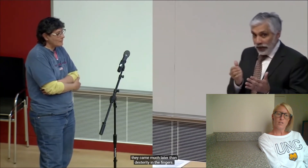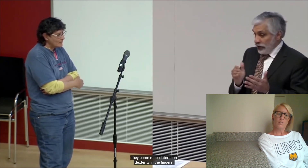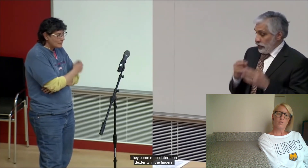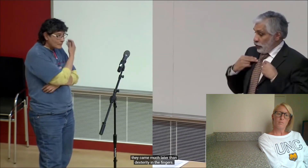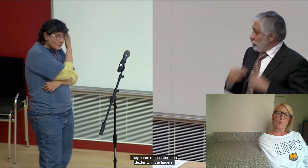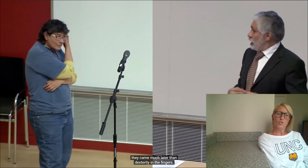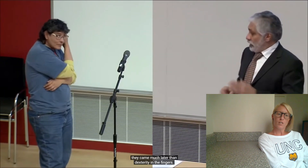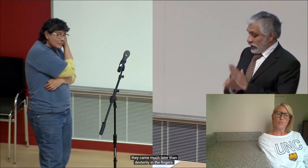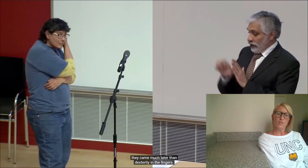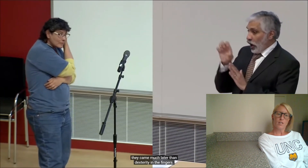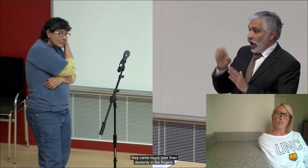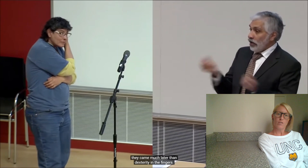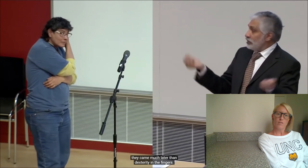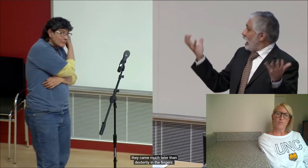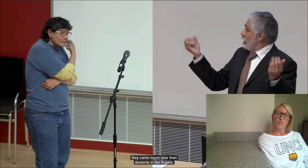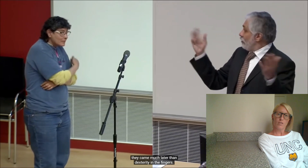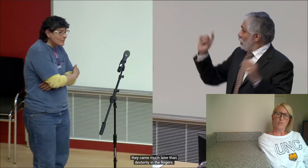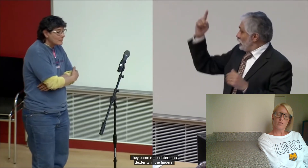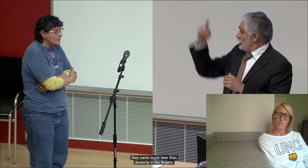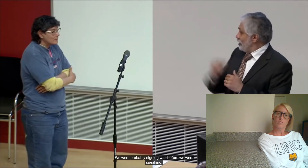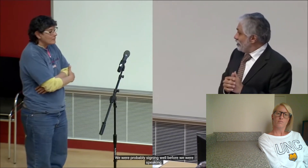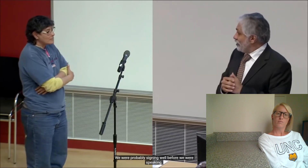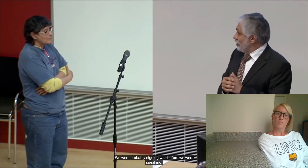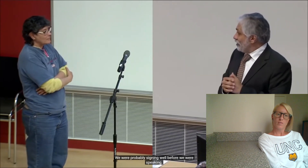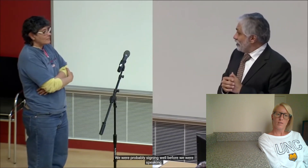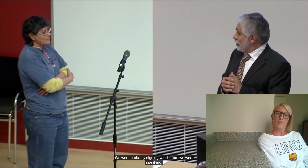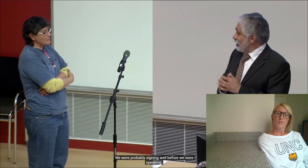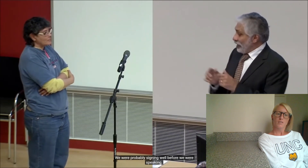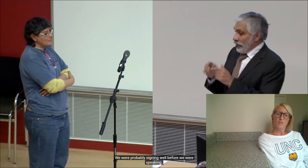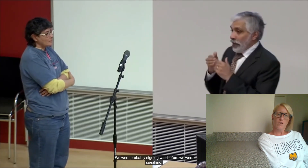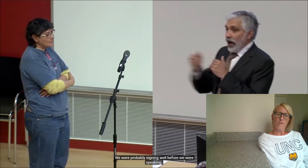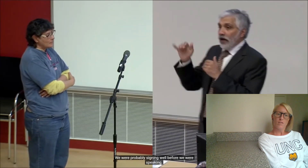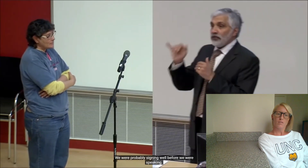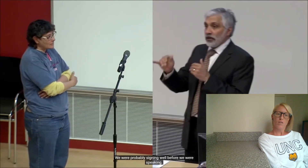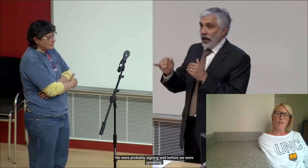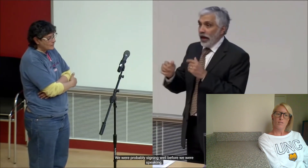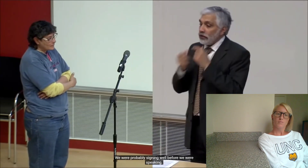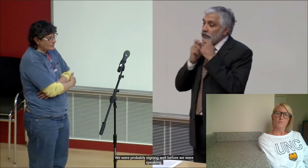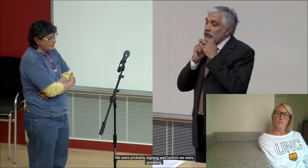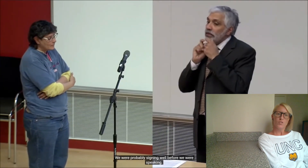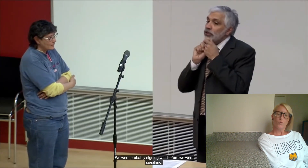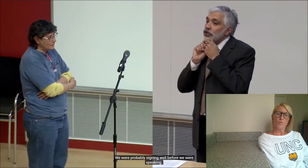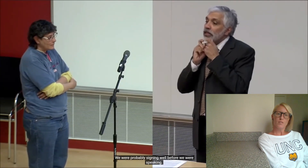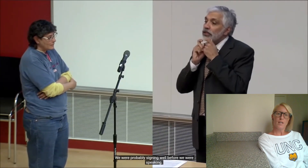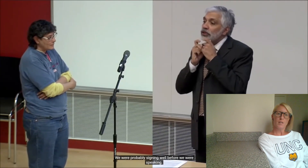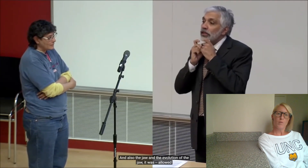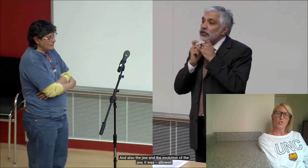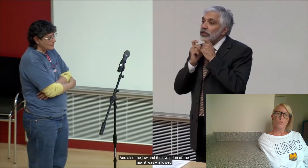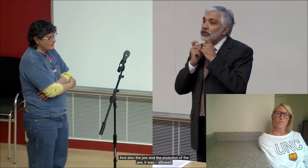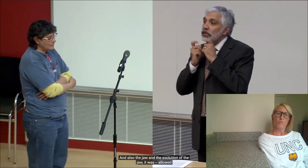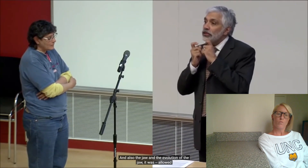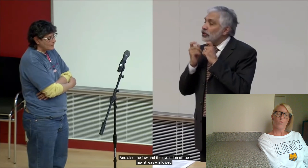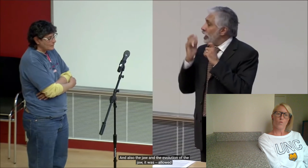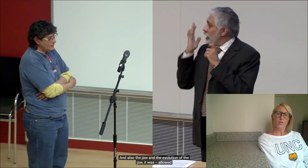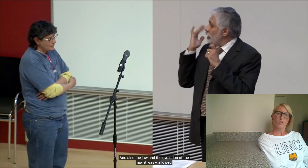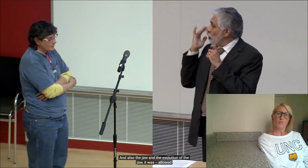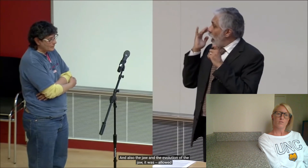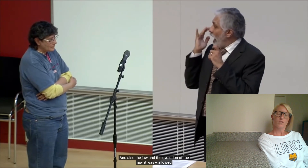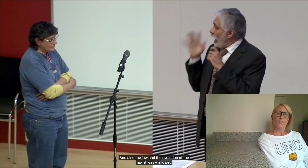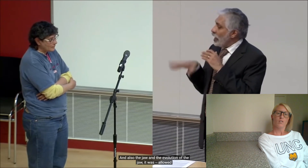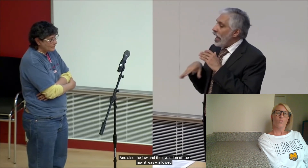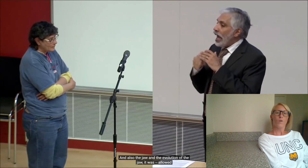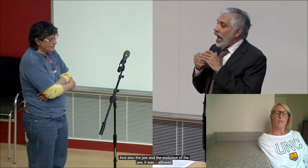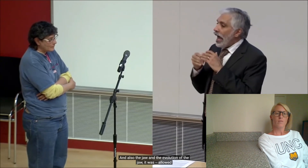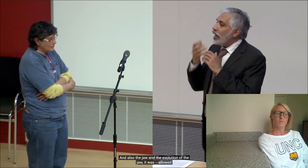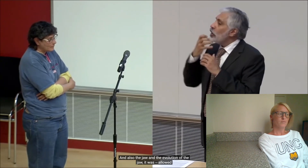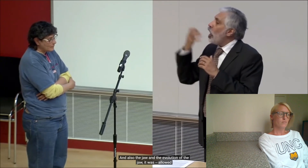later than dexterity in the fingers. So we were probably signing well before we were We speaking. were signing much And also the